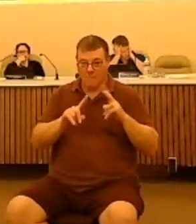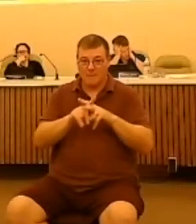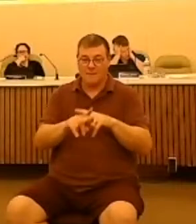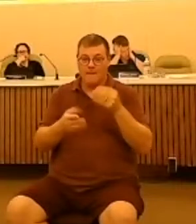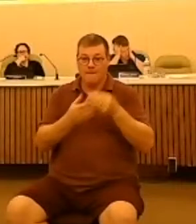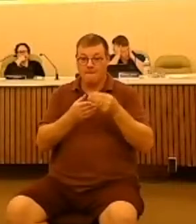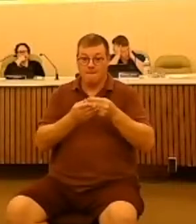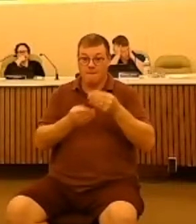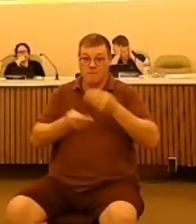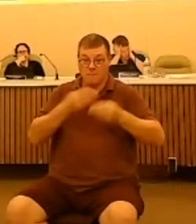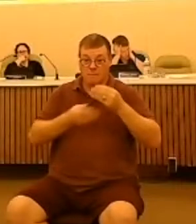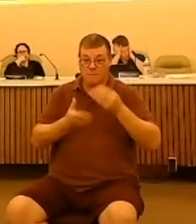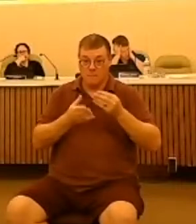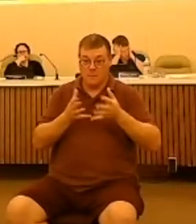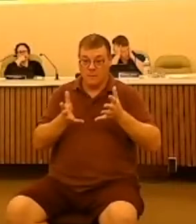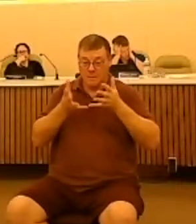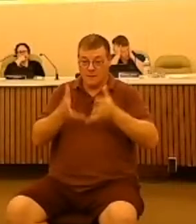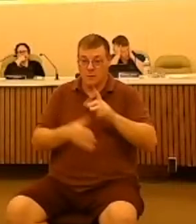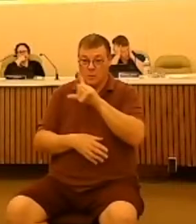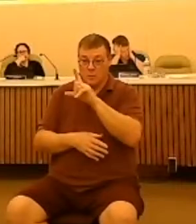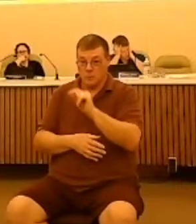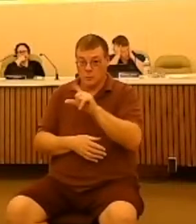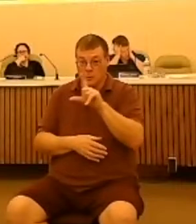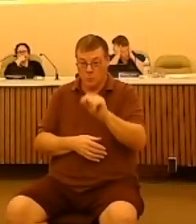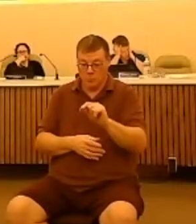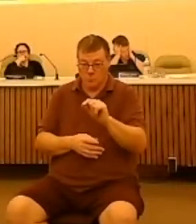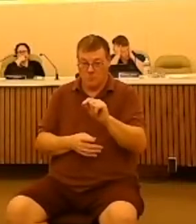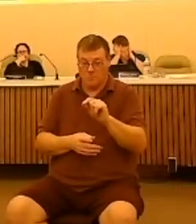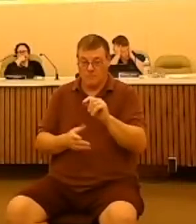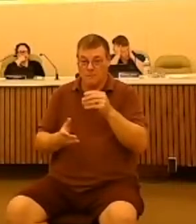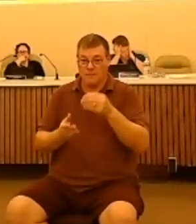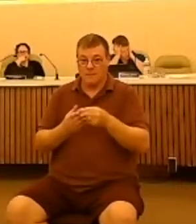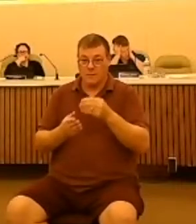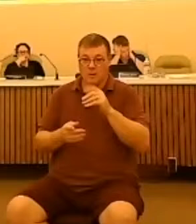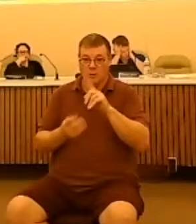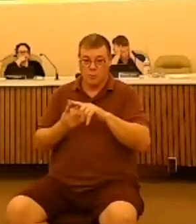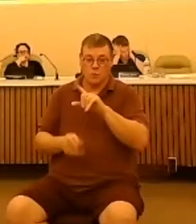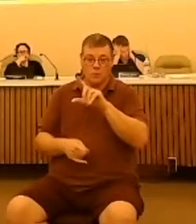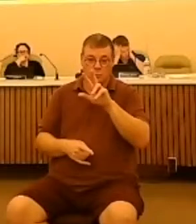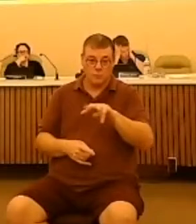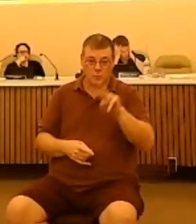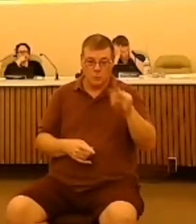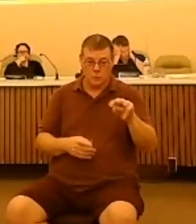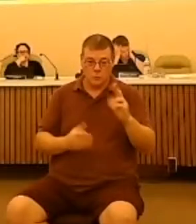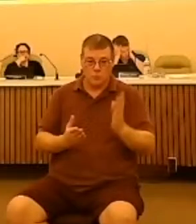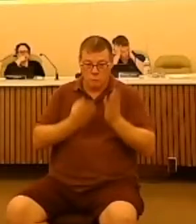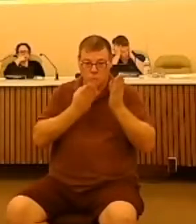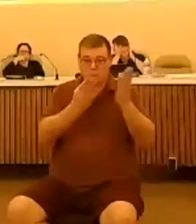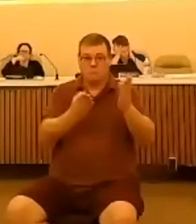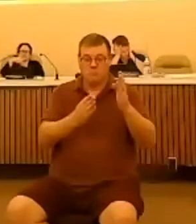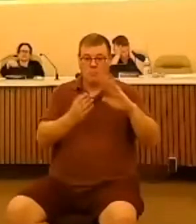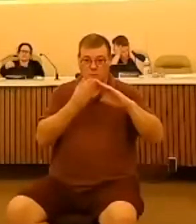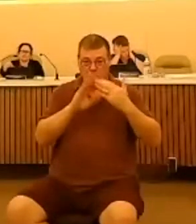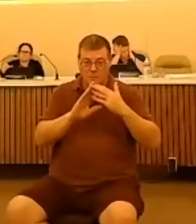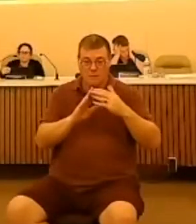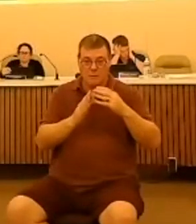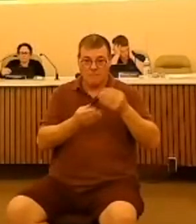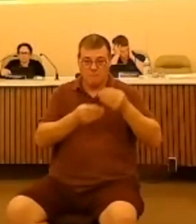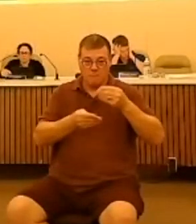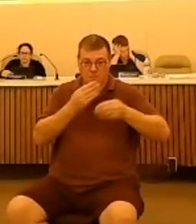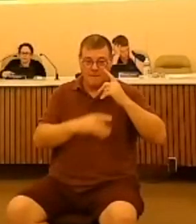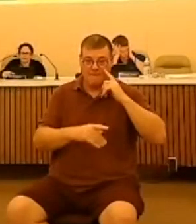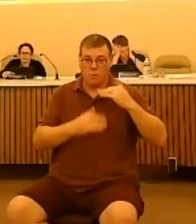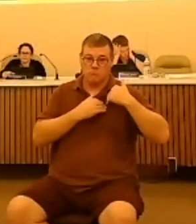fund balance for calendar year 2020 to the 2022 proposed town budget to offset the tax